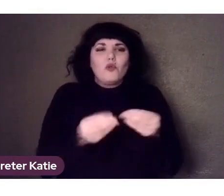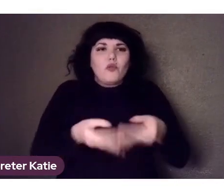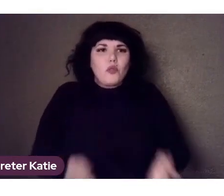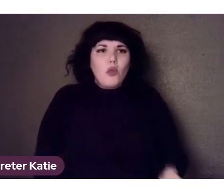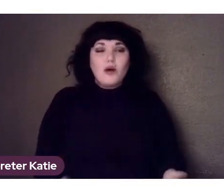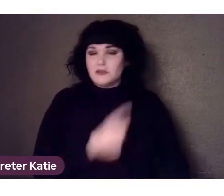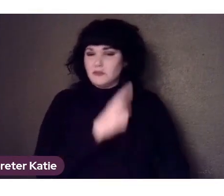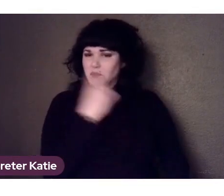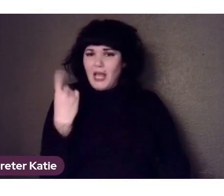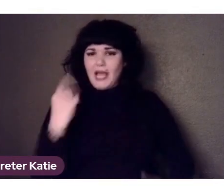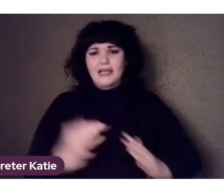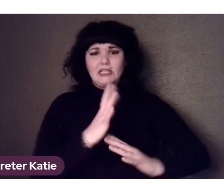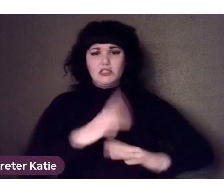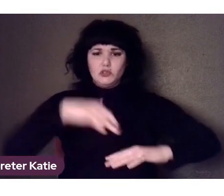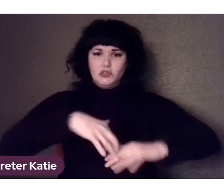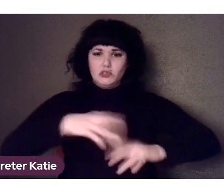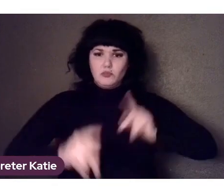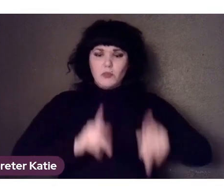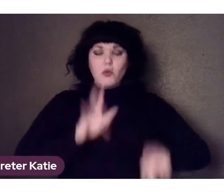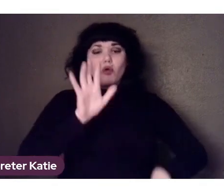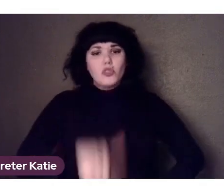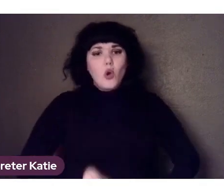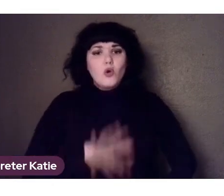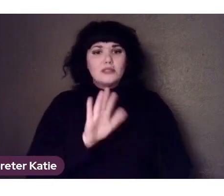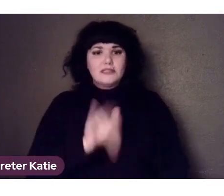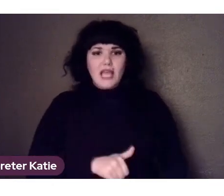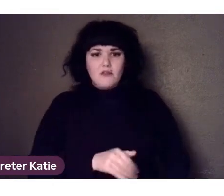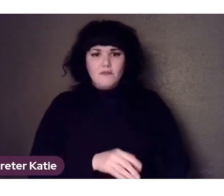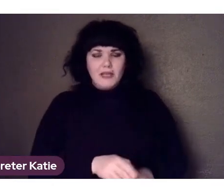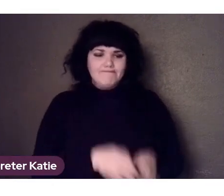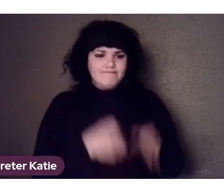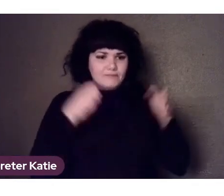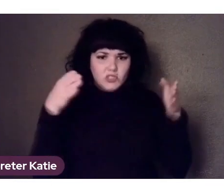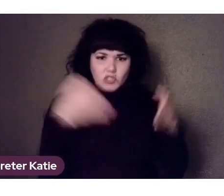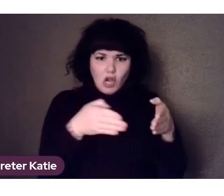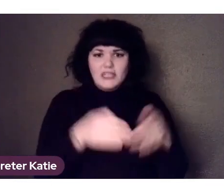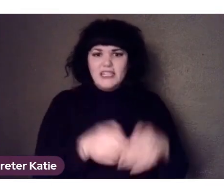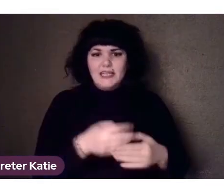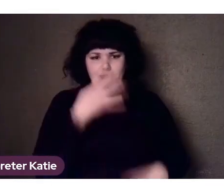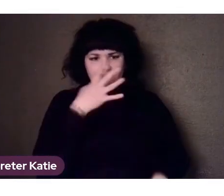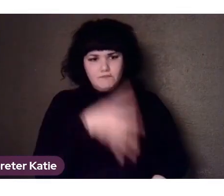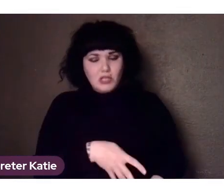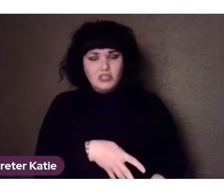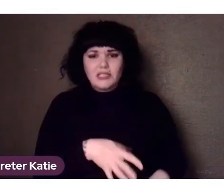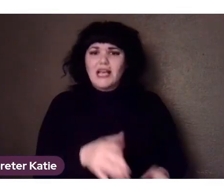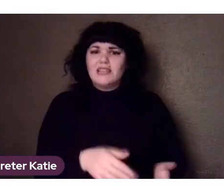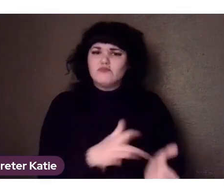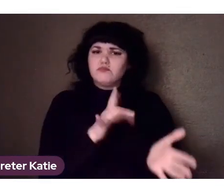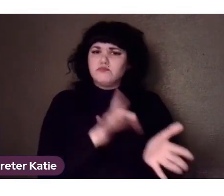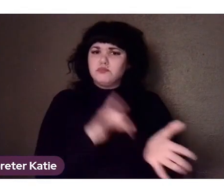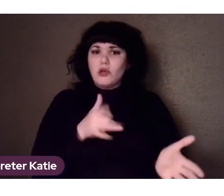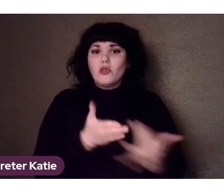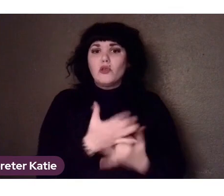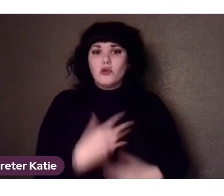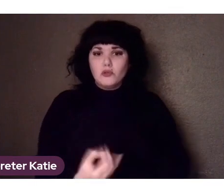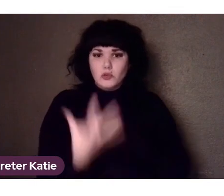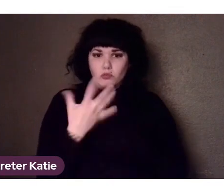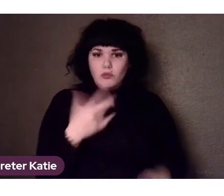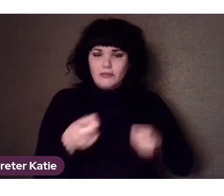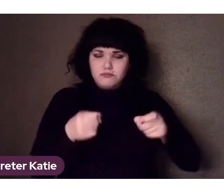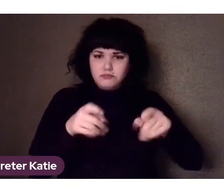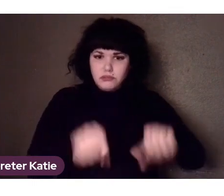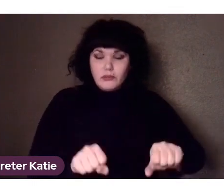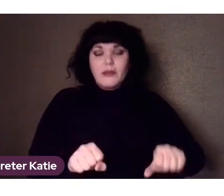historically targeted and marginalized by white supremacy on this land. Thank you for holding these important truths with us as